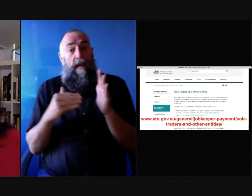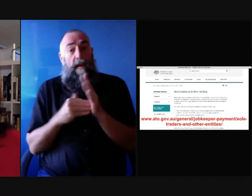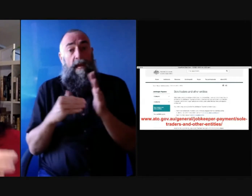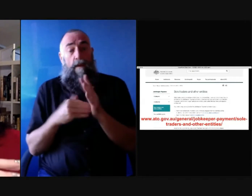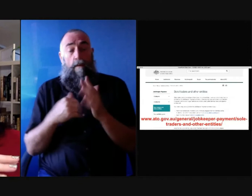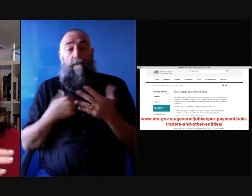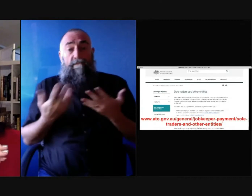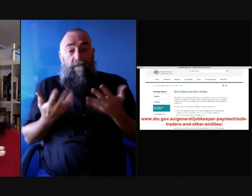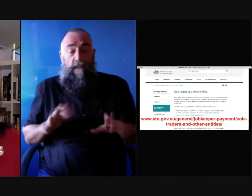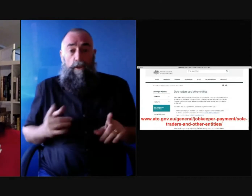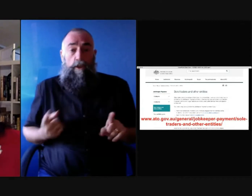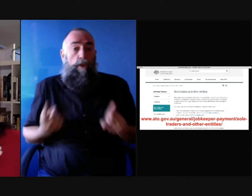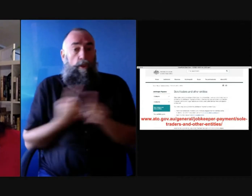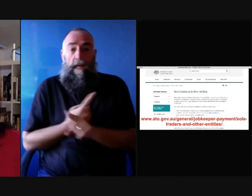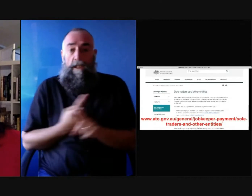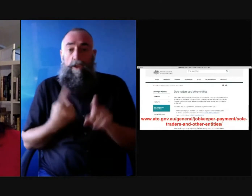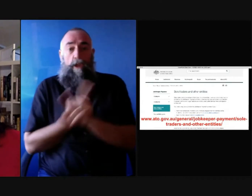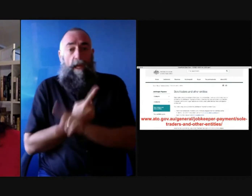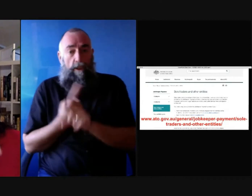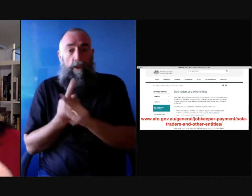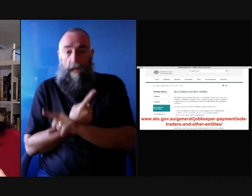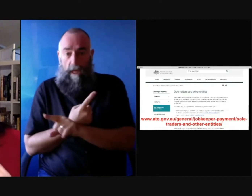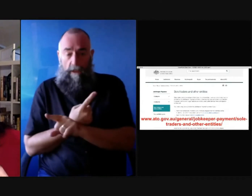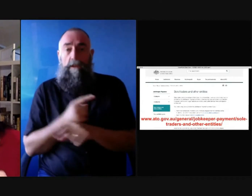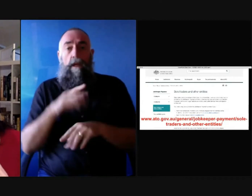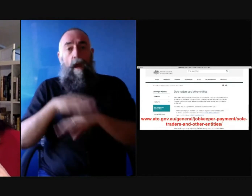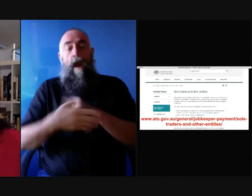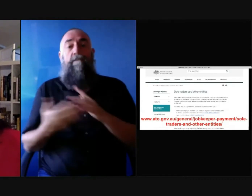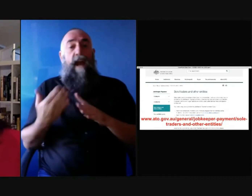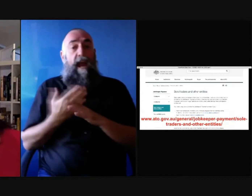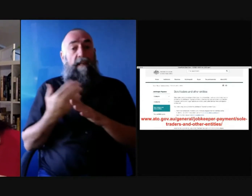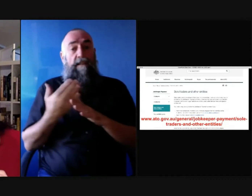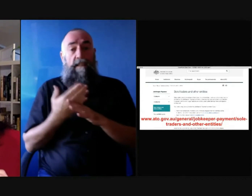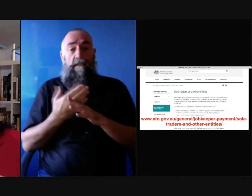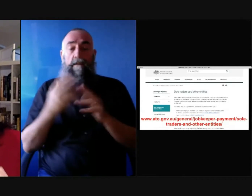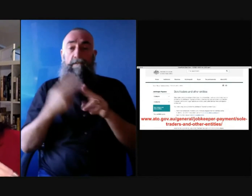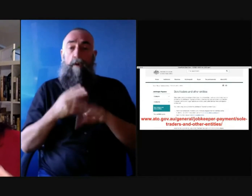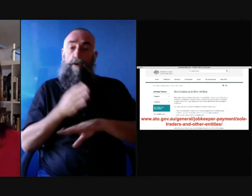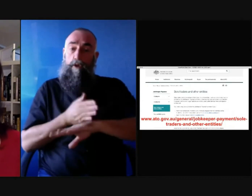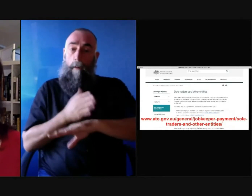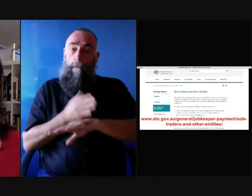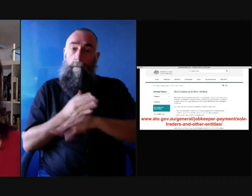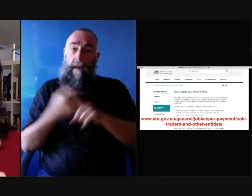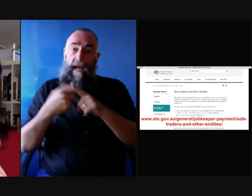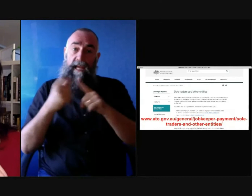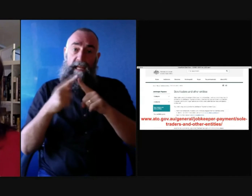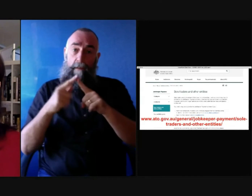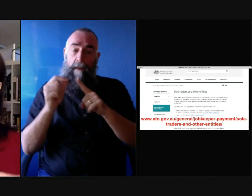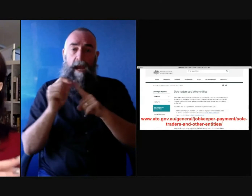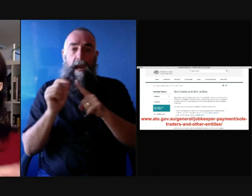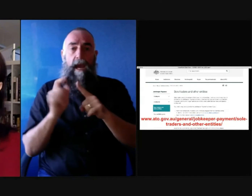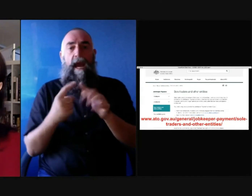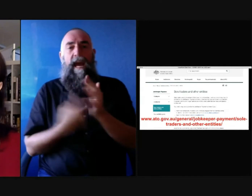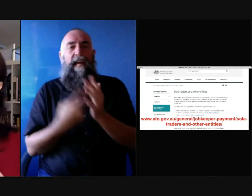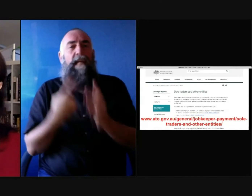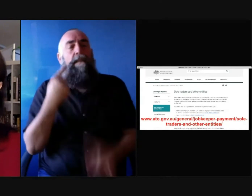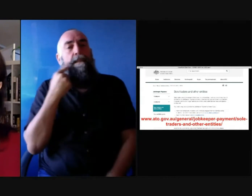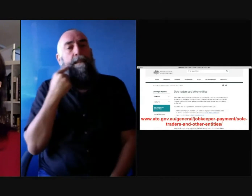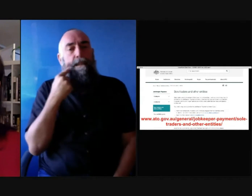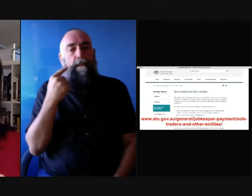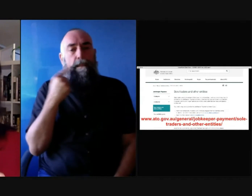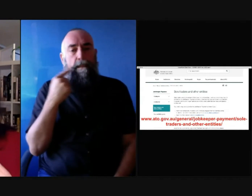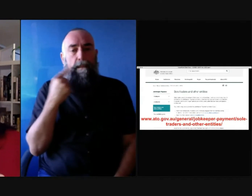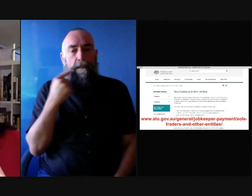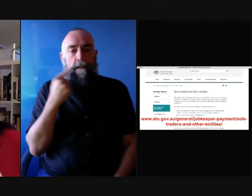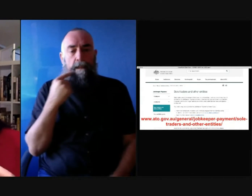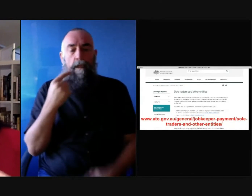were released to make accessibility for Job Keeper a little bit easier, specifically designed for those of